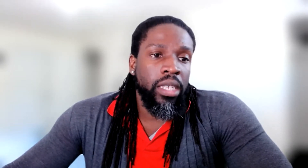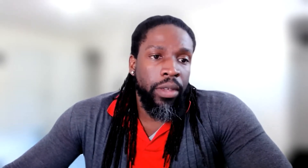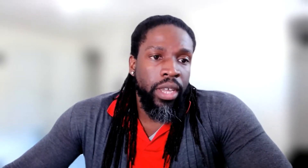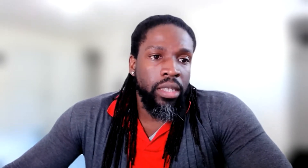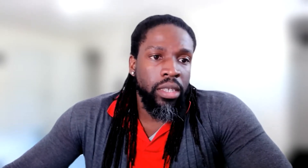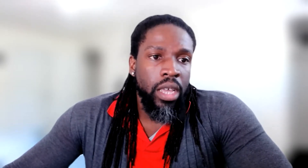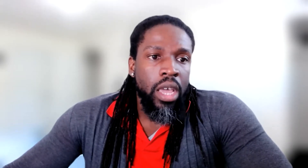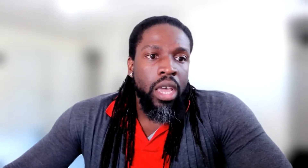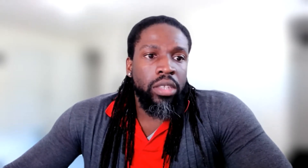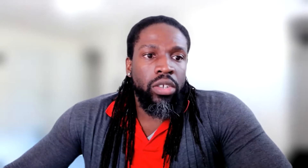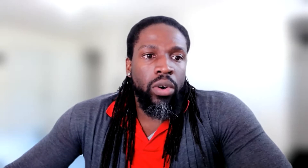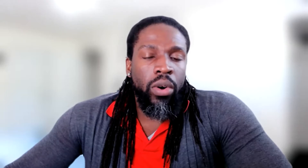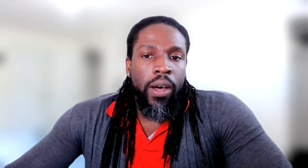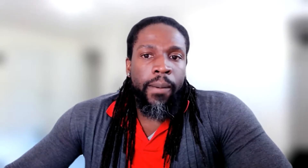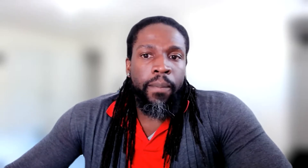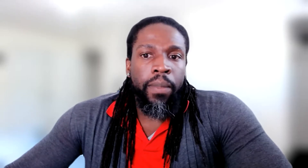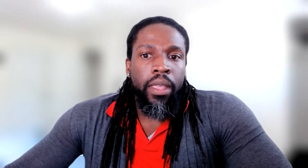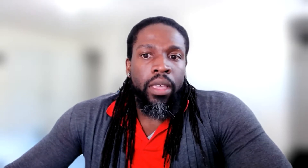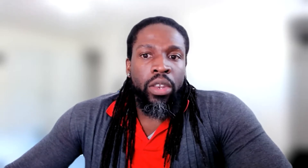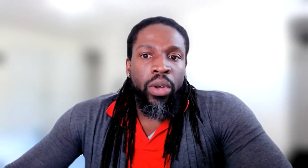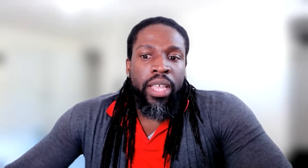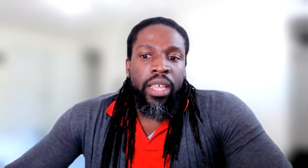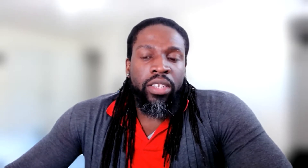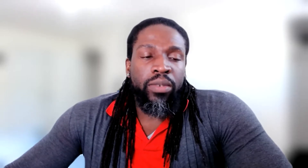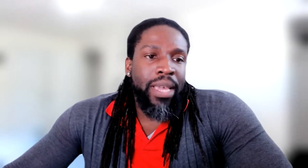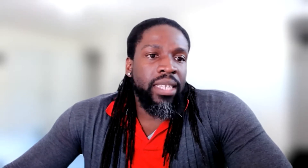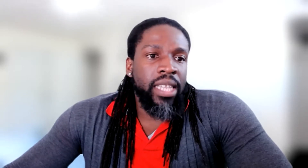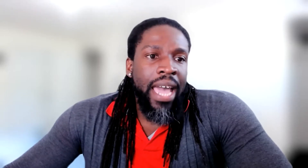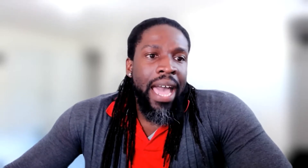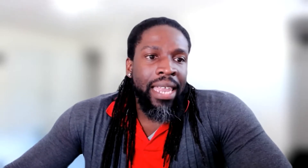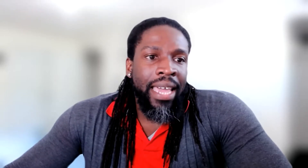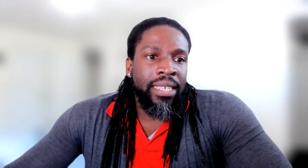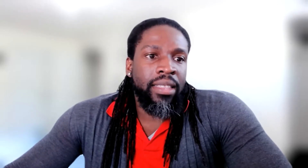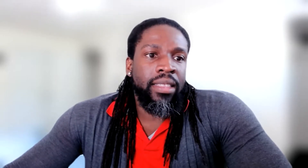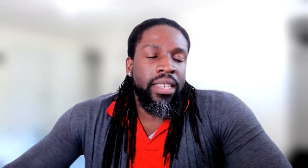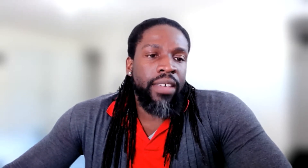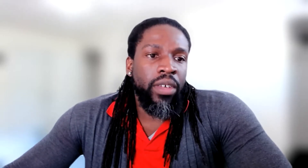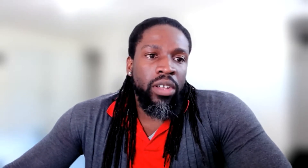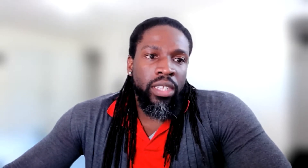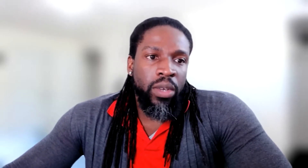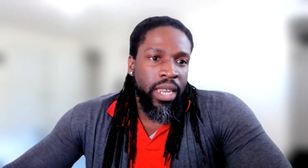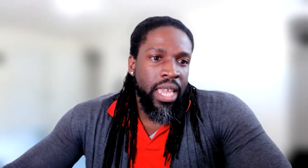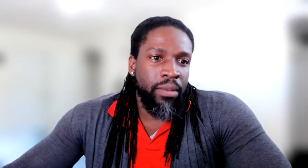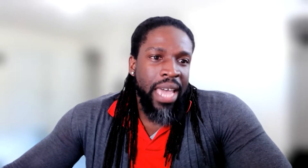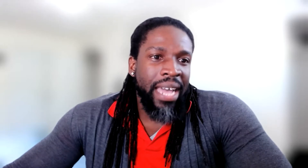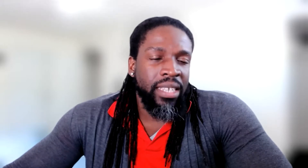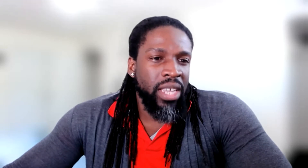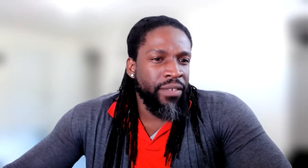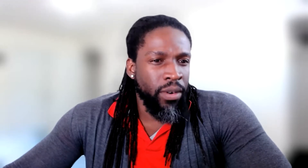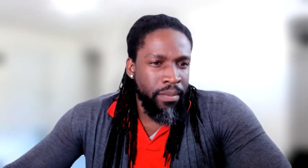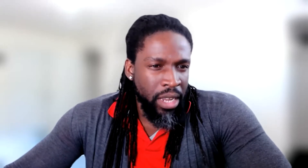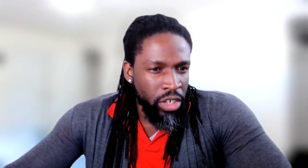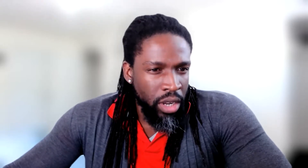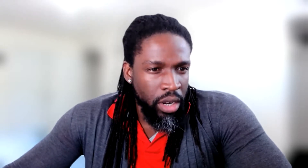socioeconomic experience. And so, it basically highlighted the difficulty when it came to access